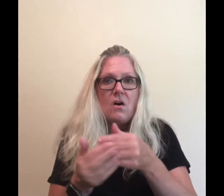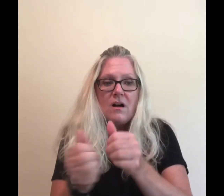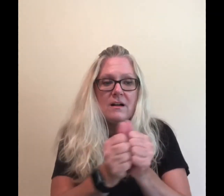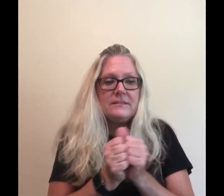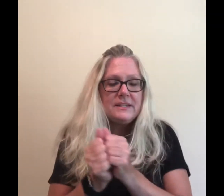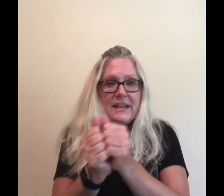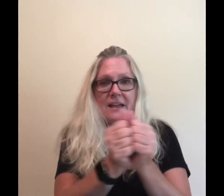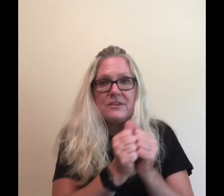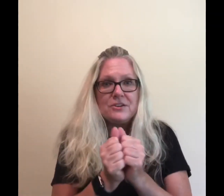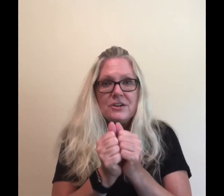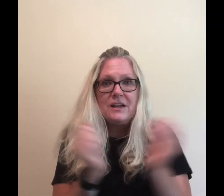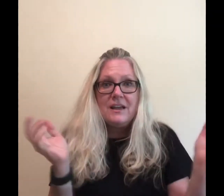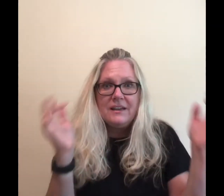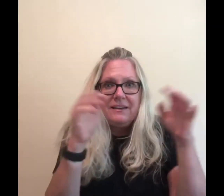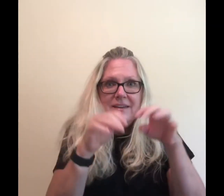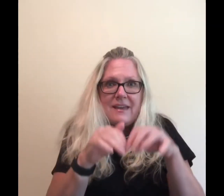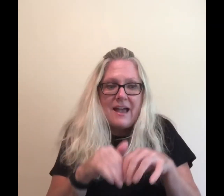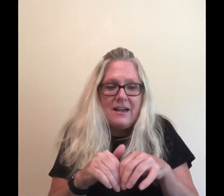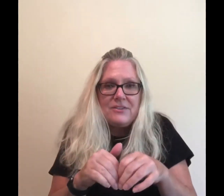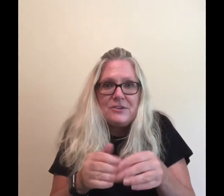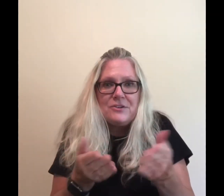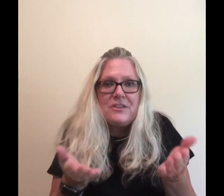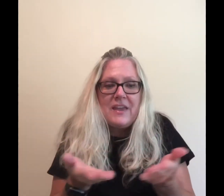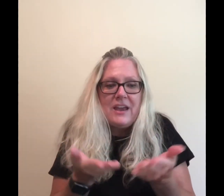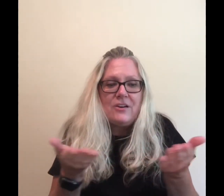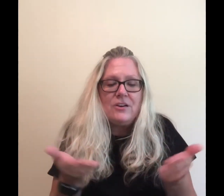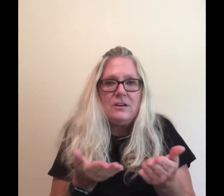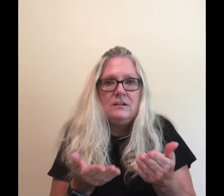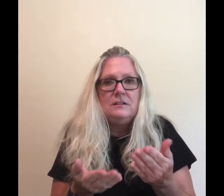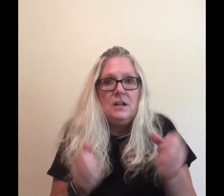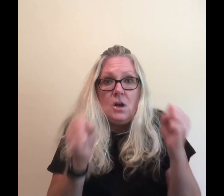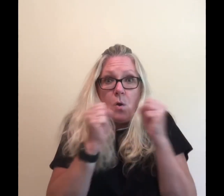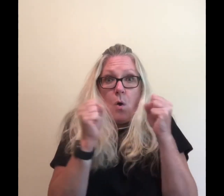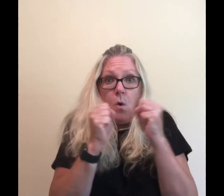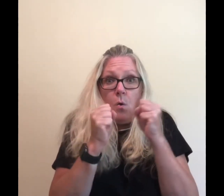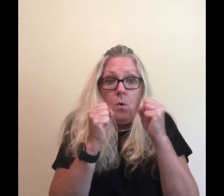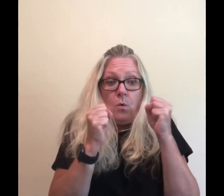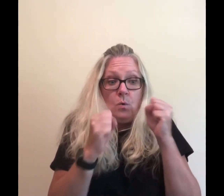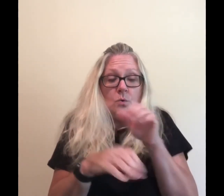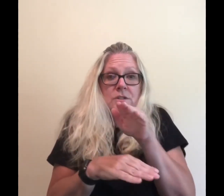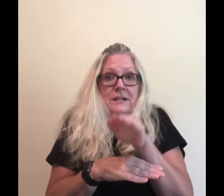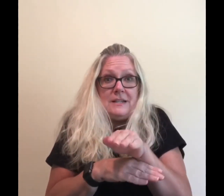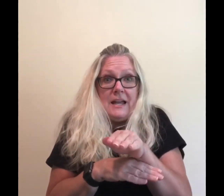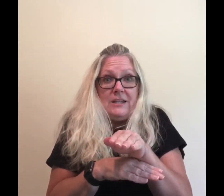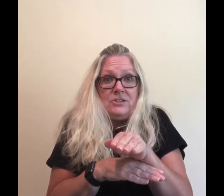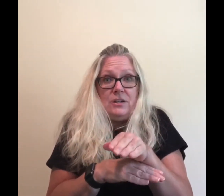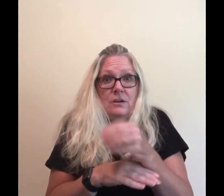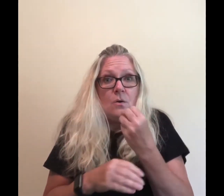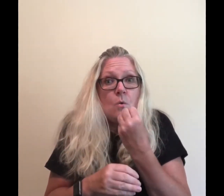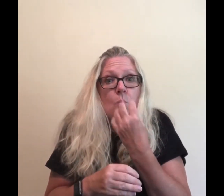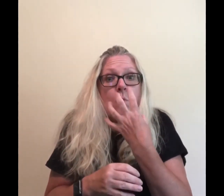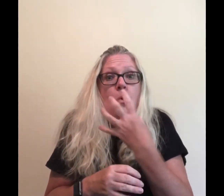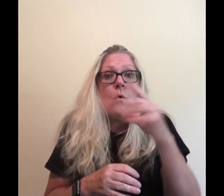All together, gathered there, cold night,